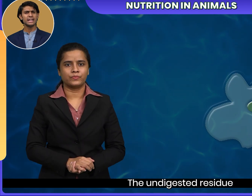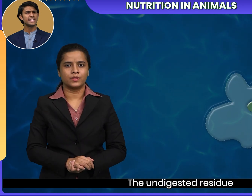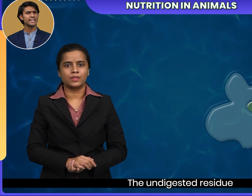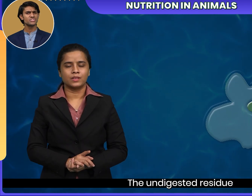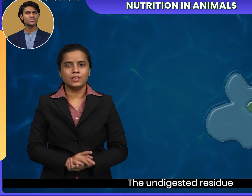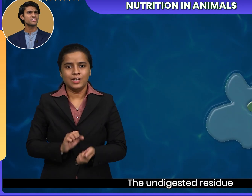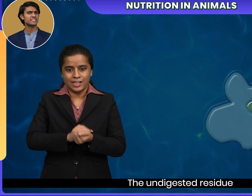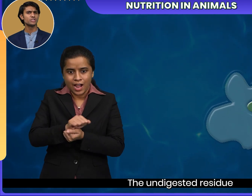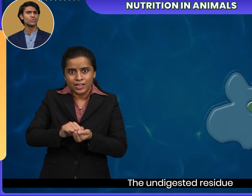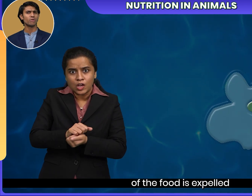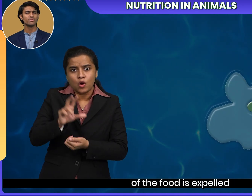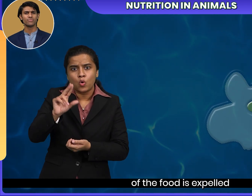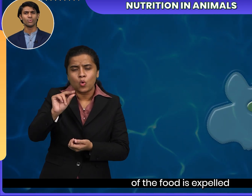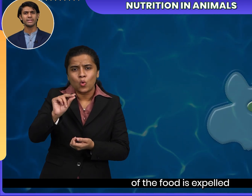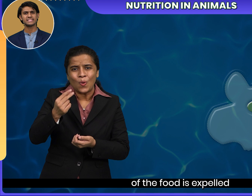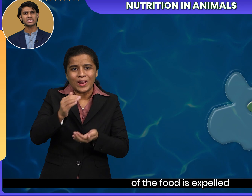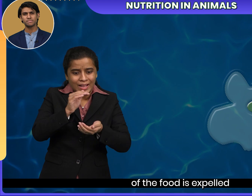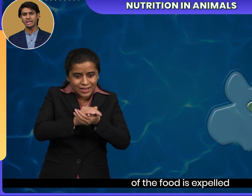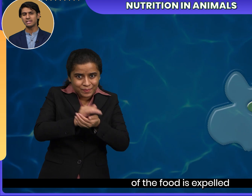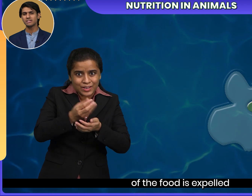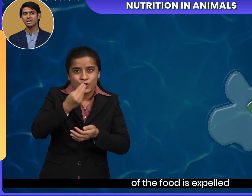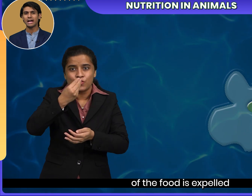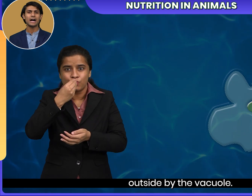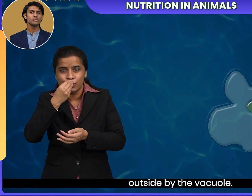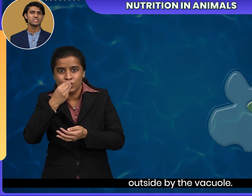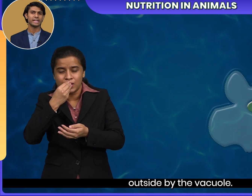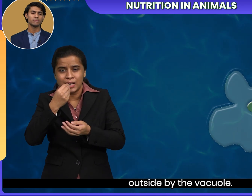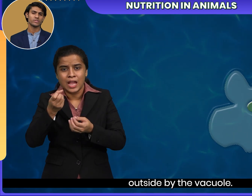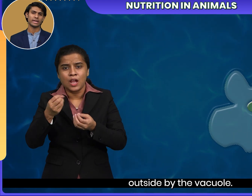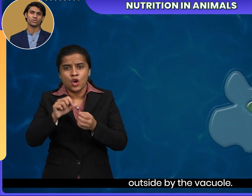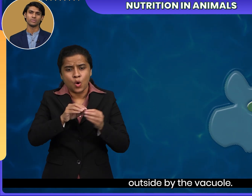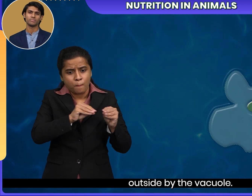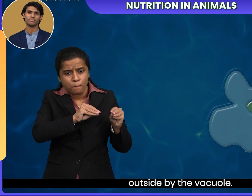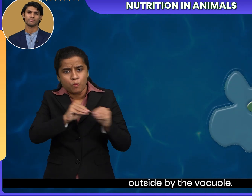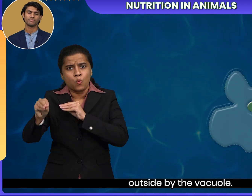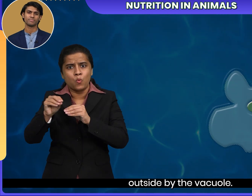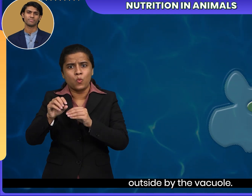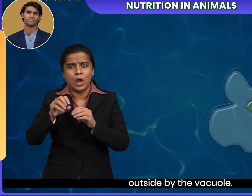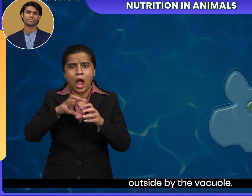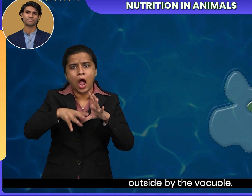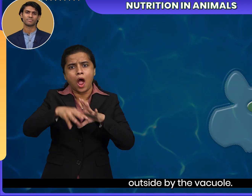The undigested residue of the food is expelled outside by the vacuole.